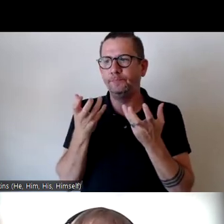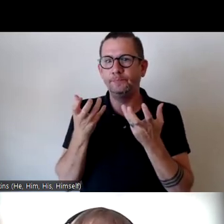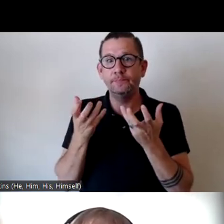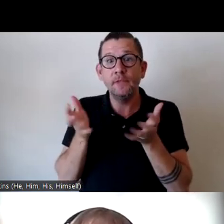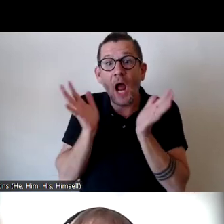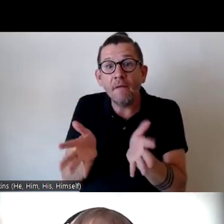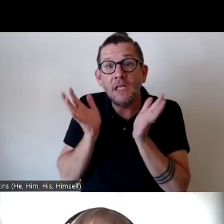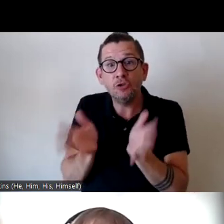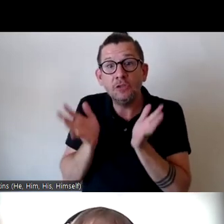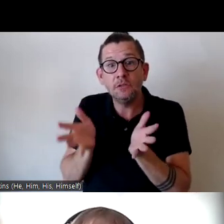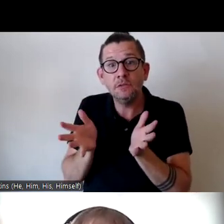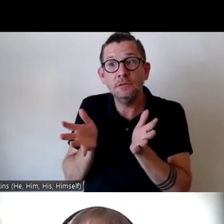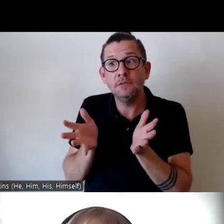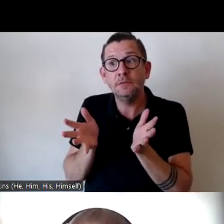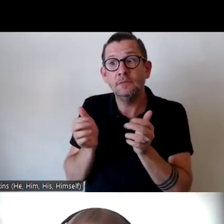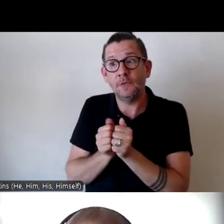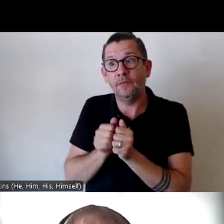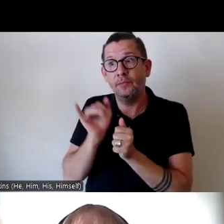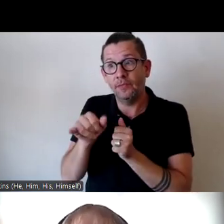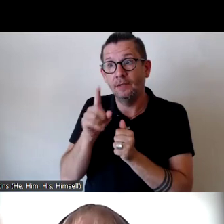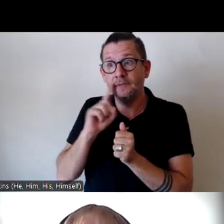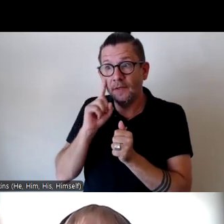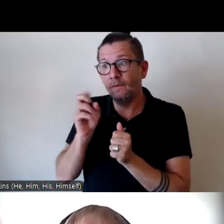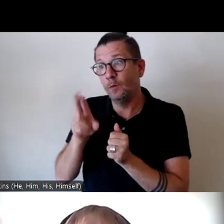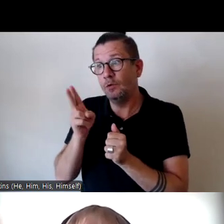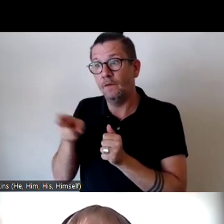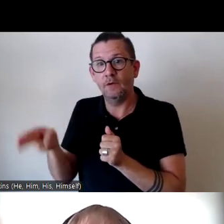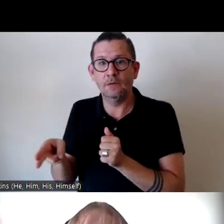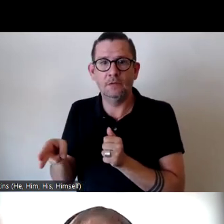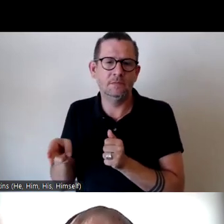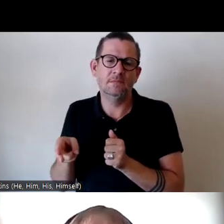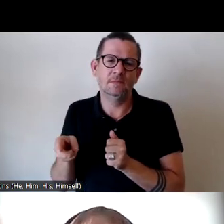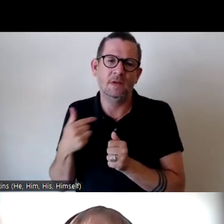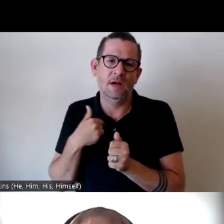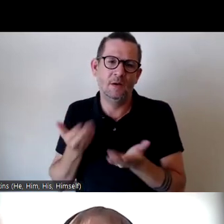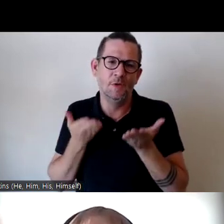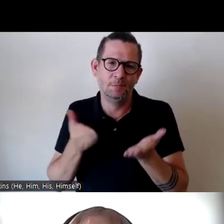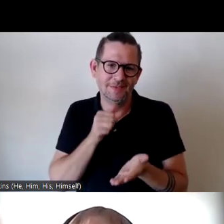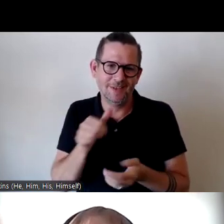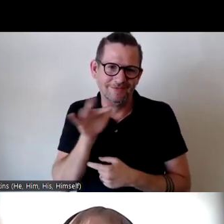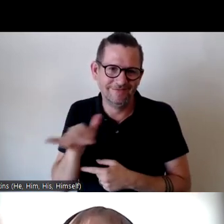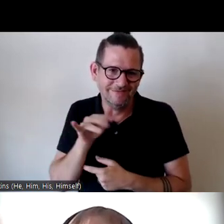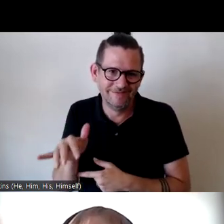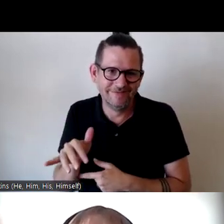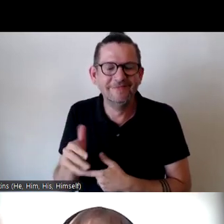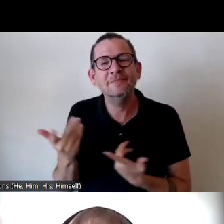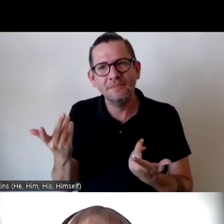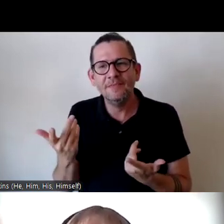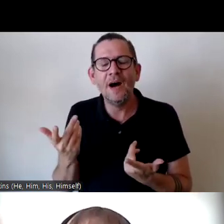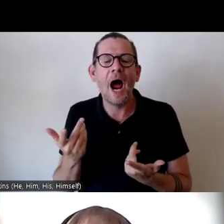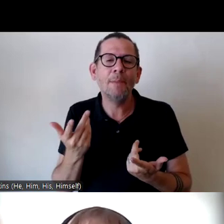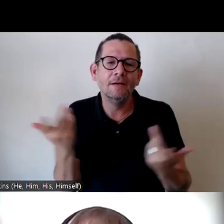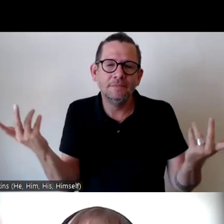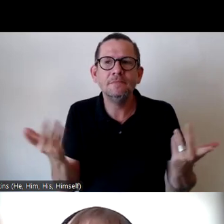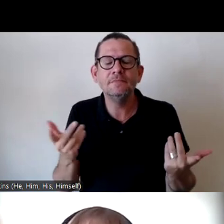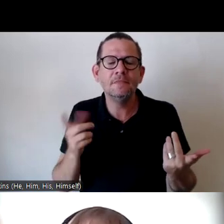If you want to have a conversation with someone, be able to ask and answer a lot of questions,